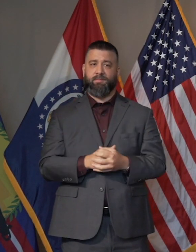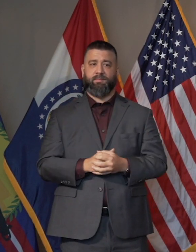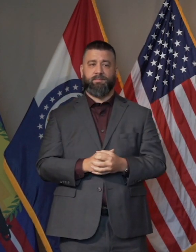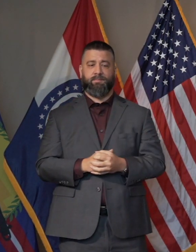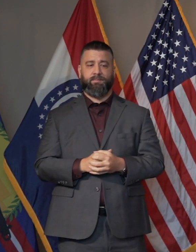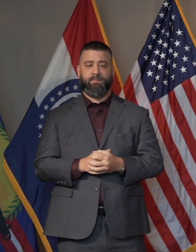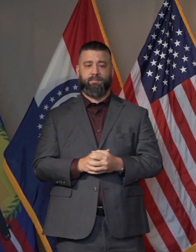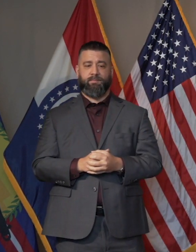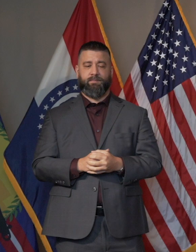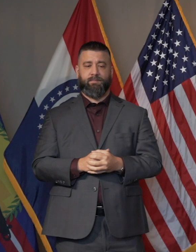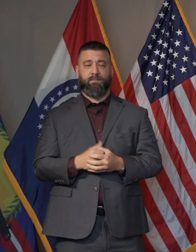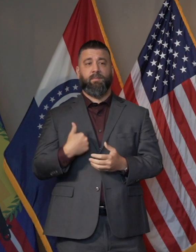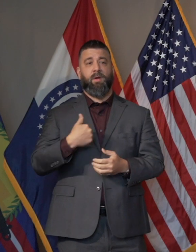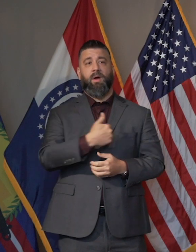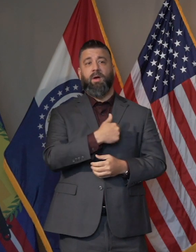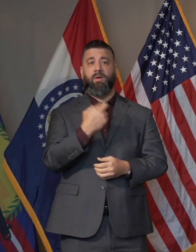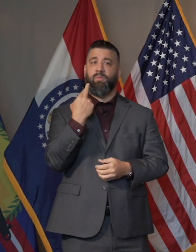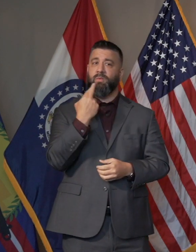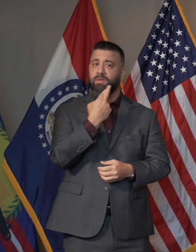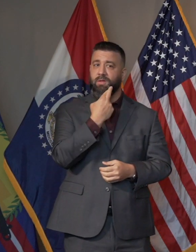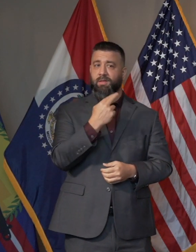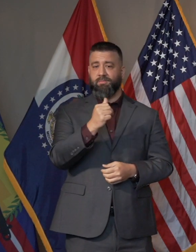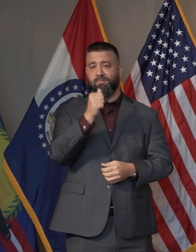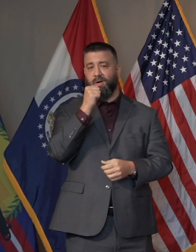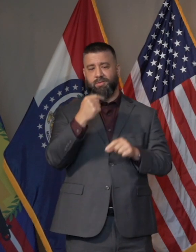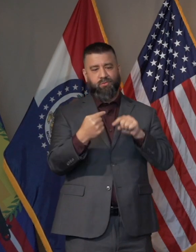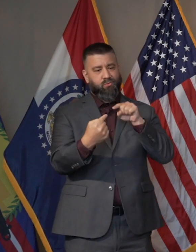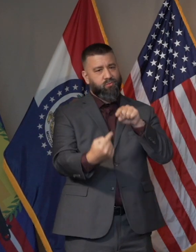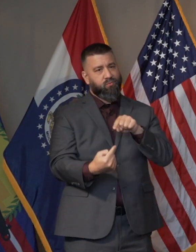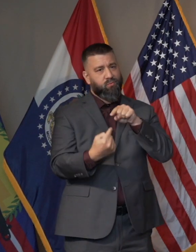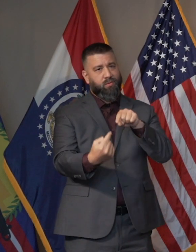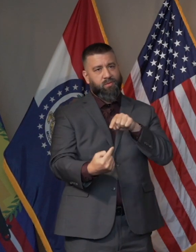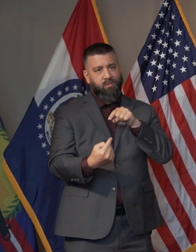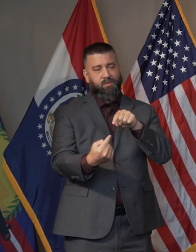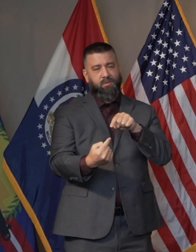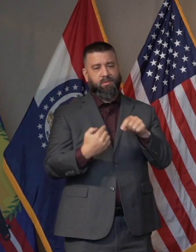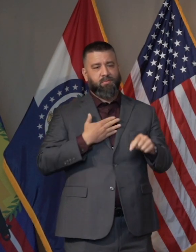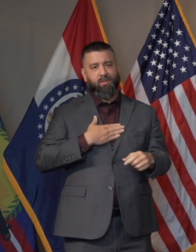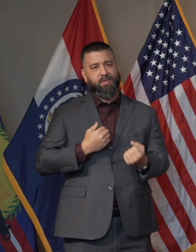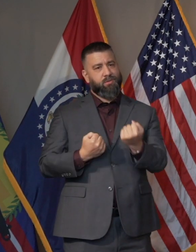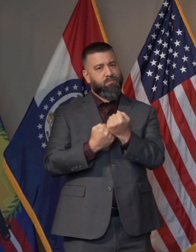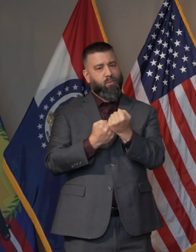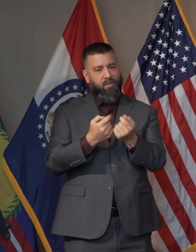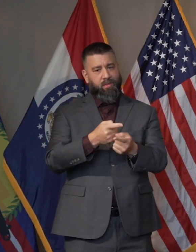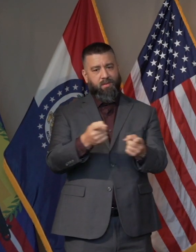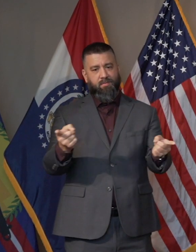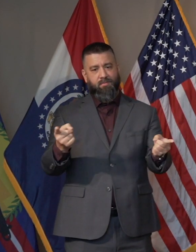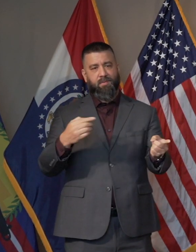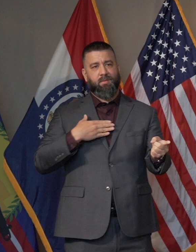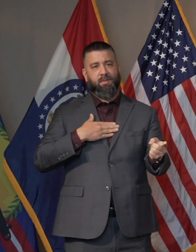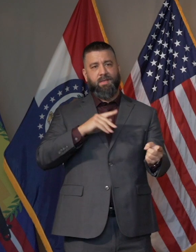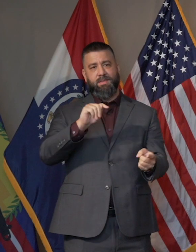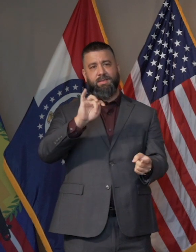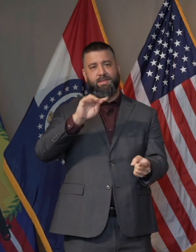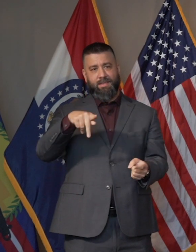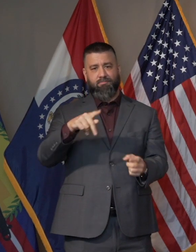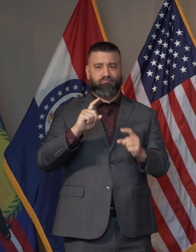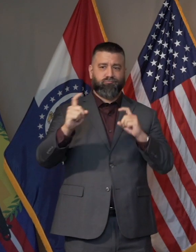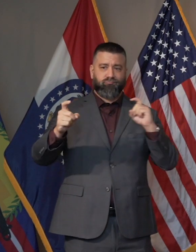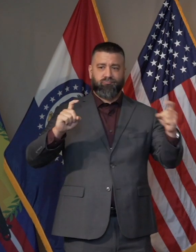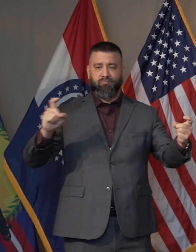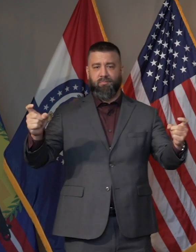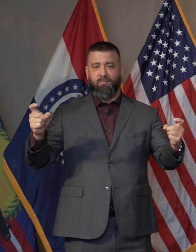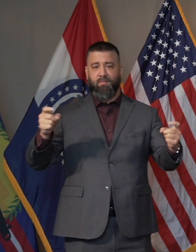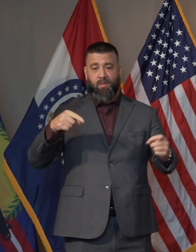Our restaurants and bars are struggling, so please support them. Please tip them generously. These are the